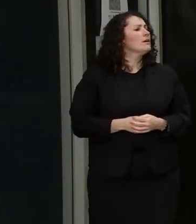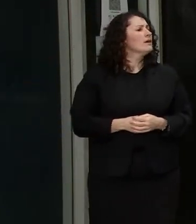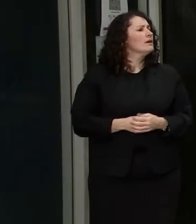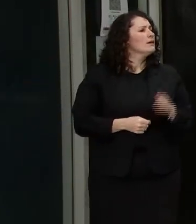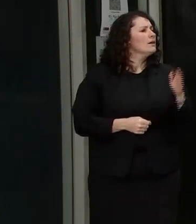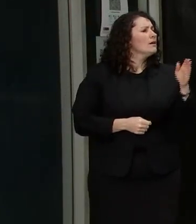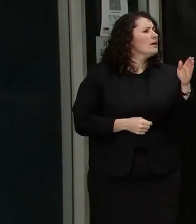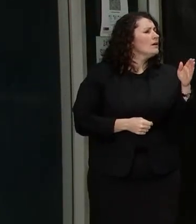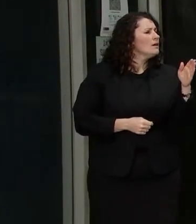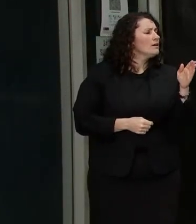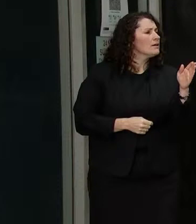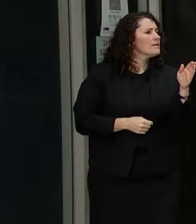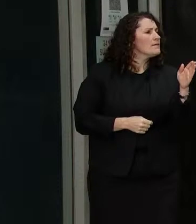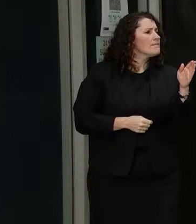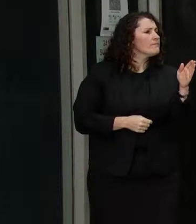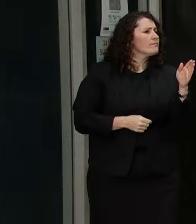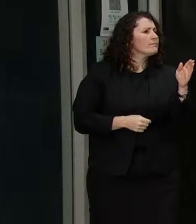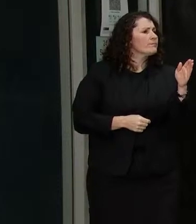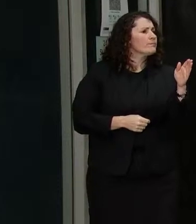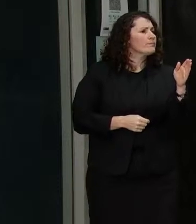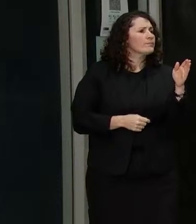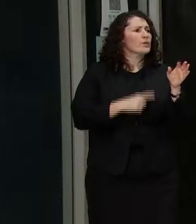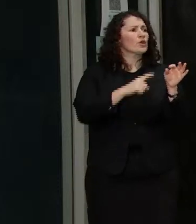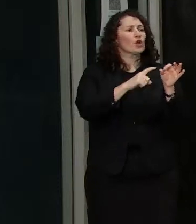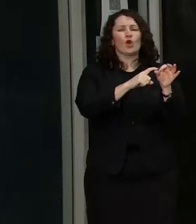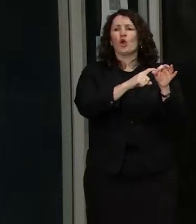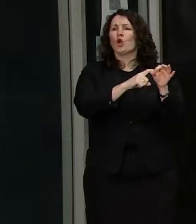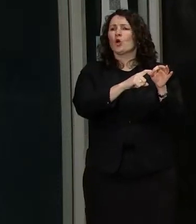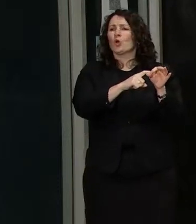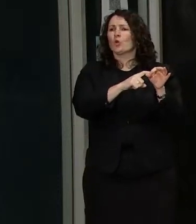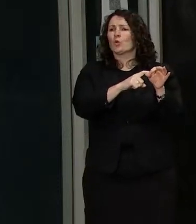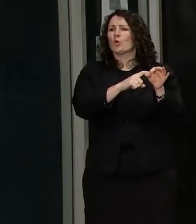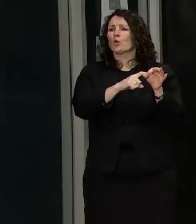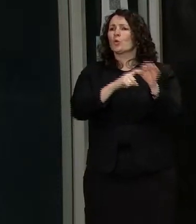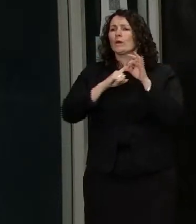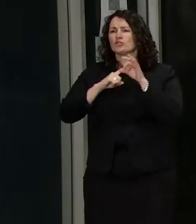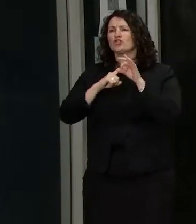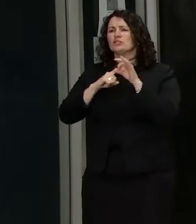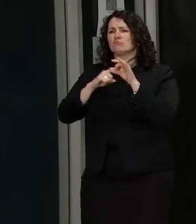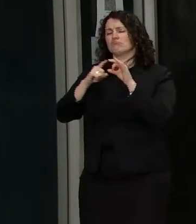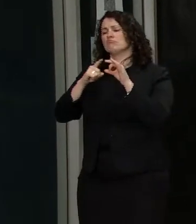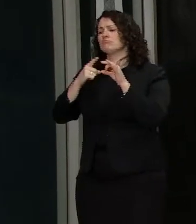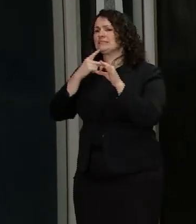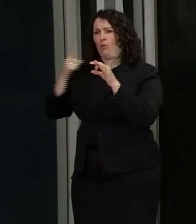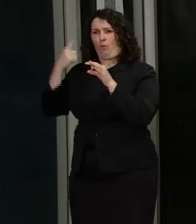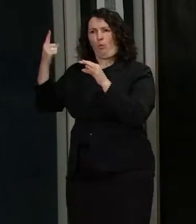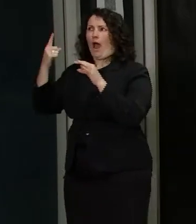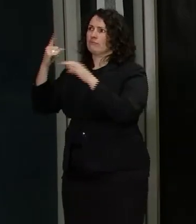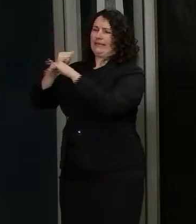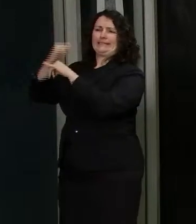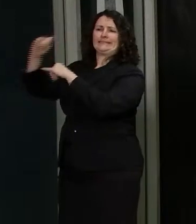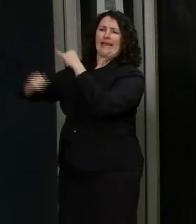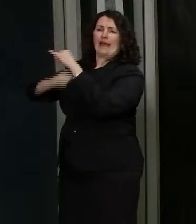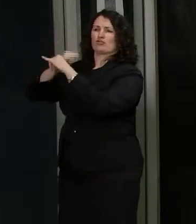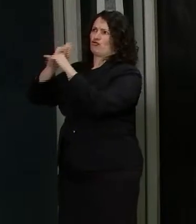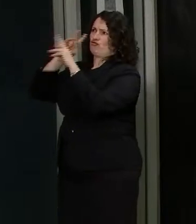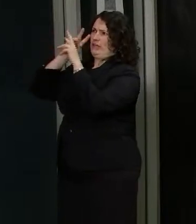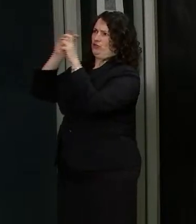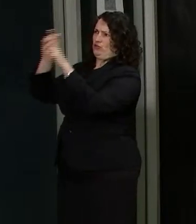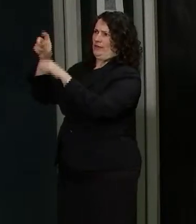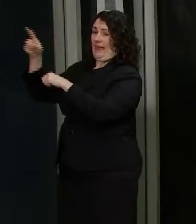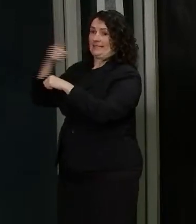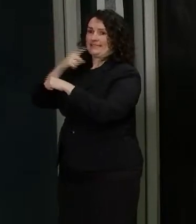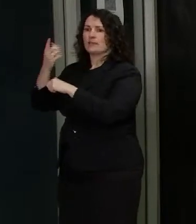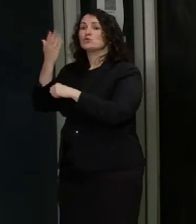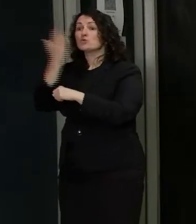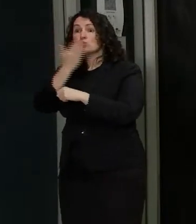internationally regarded panel of experts called for states to keep schools open regardless of lockdowns. Is that something that you guys will commit to looking into in